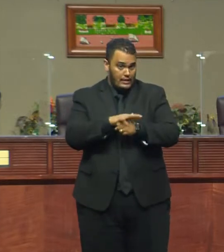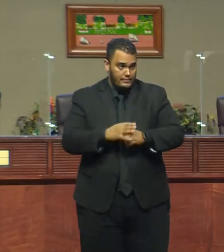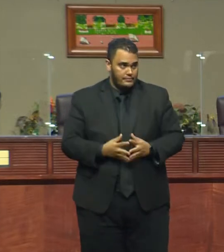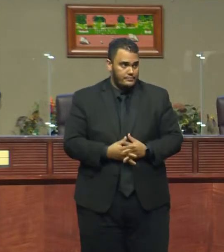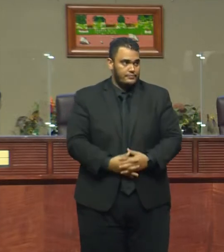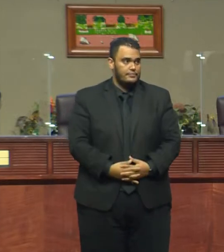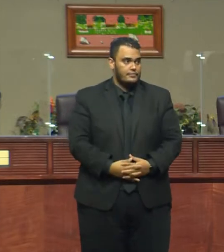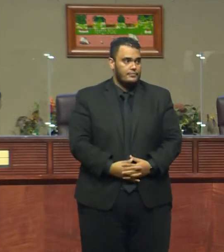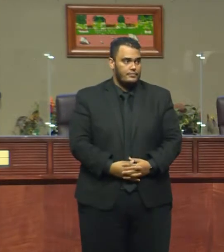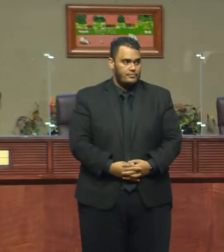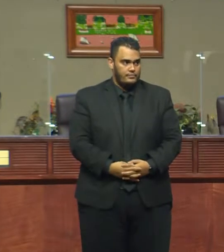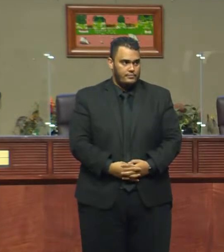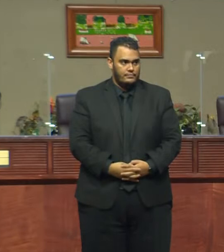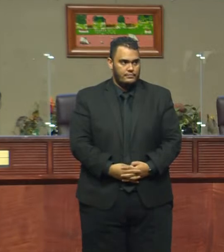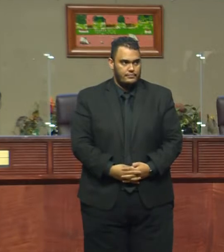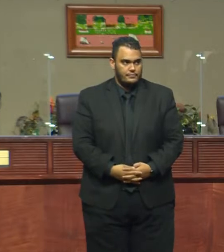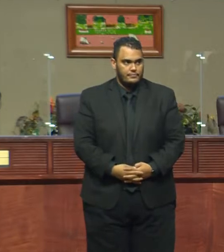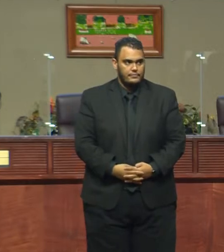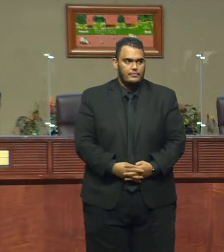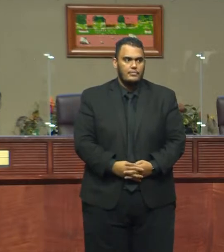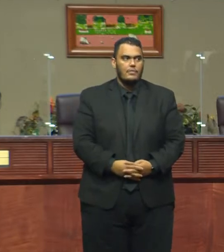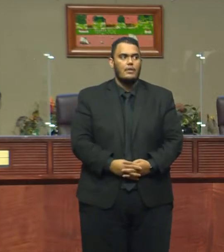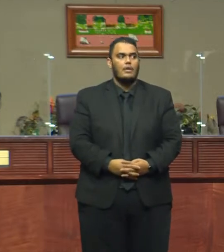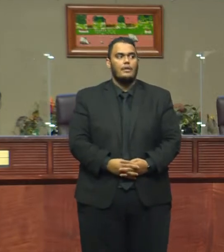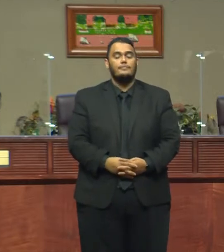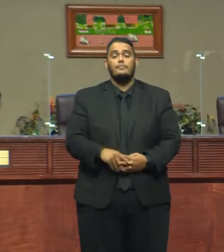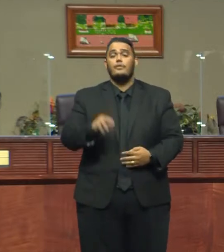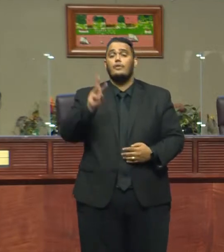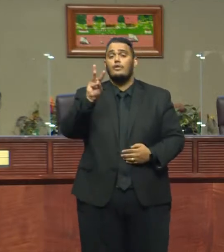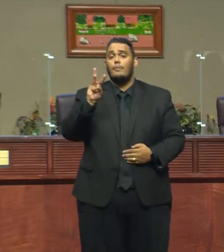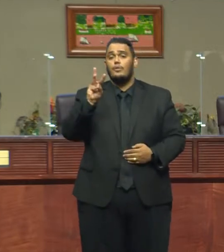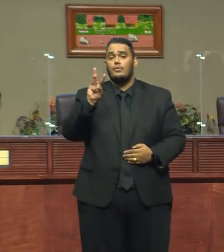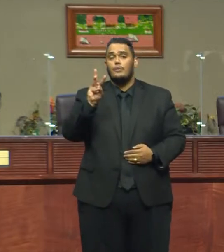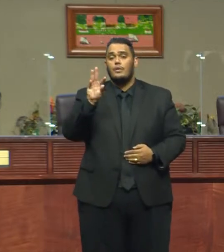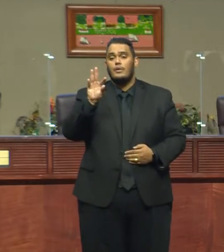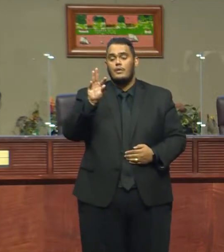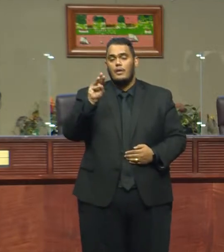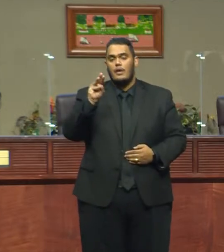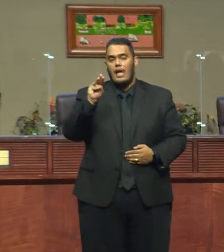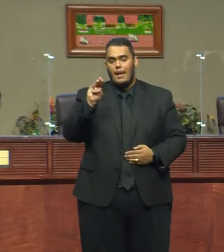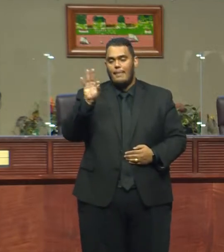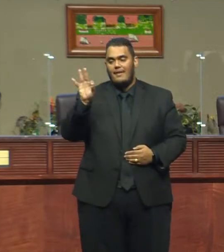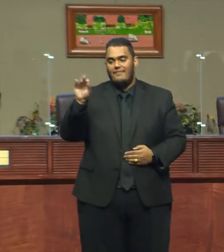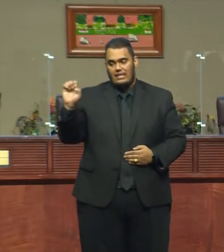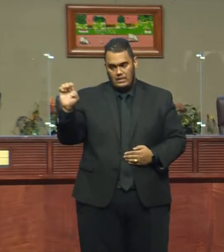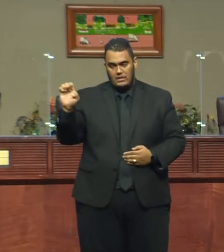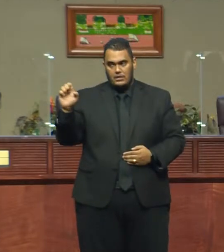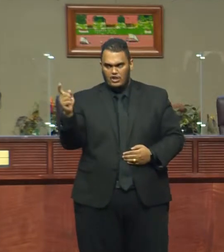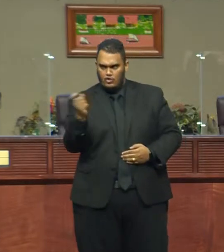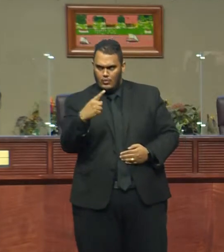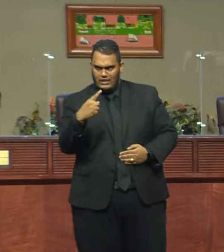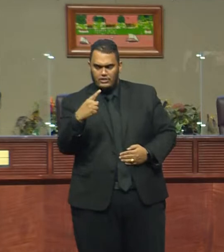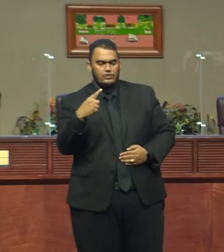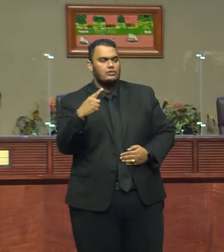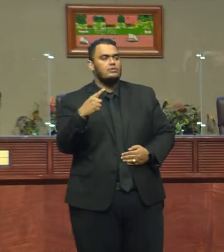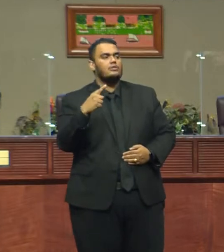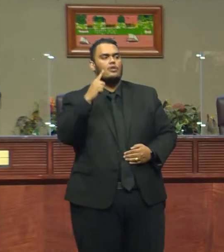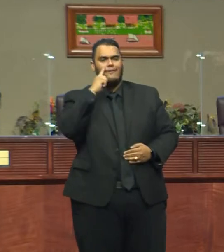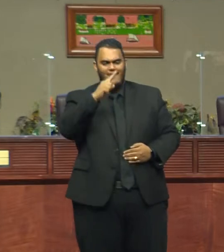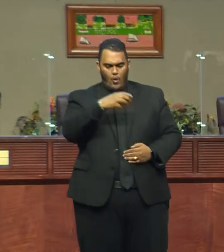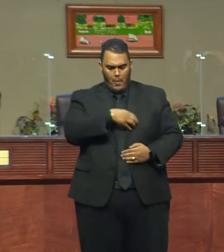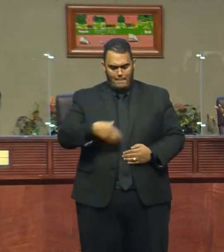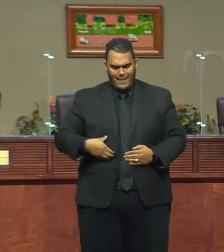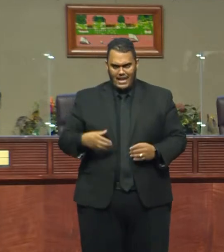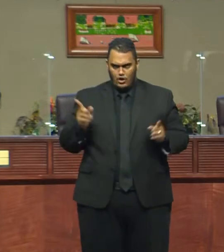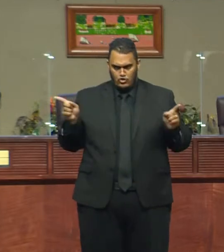This next question comes in from Matthew Petty from WMFE. This is for Mayor Dyer or Mayor Demings or both. His question reads, this is